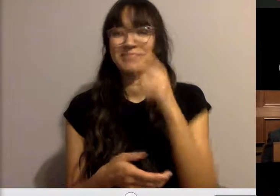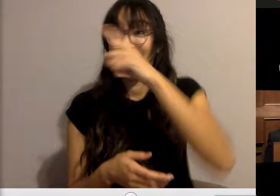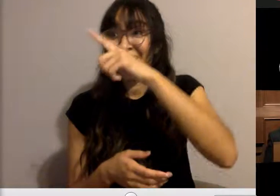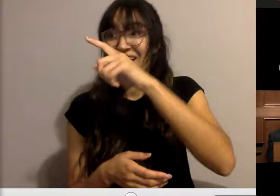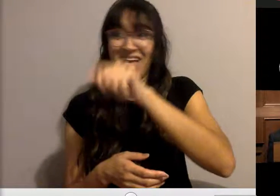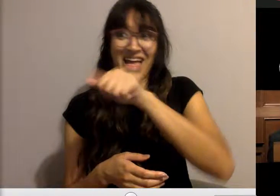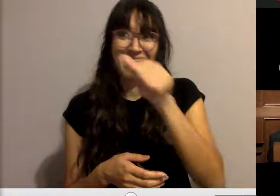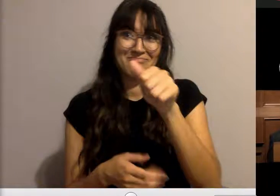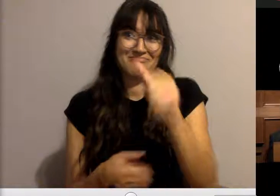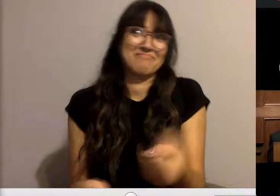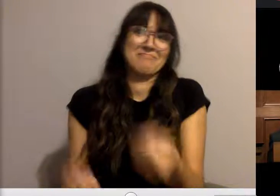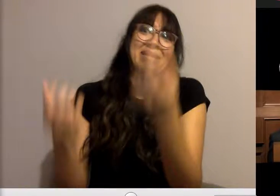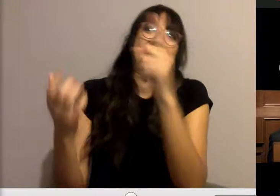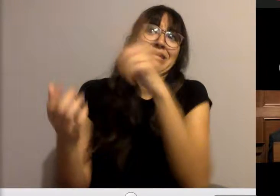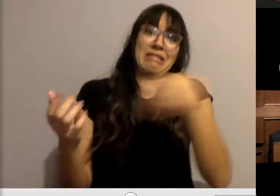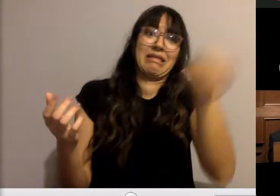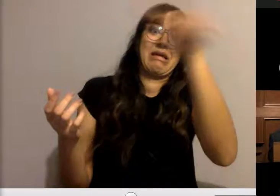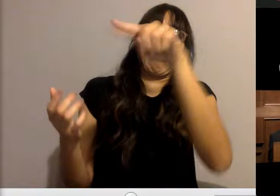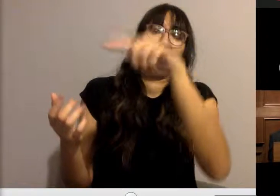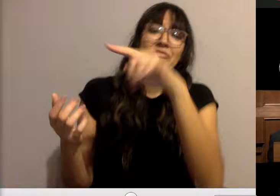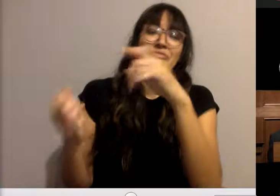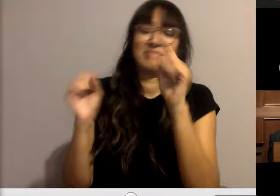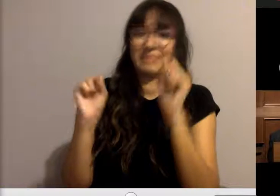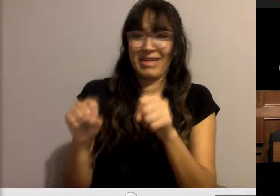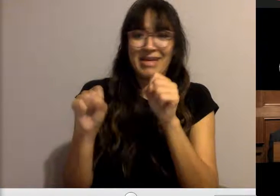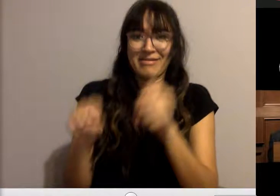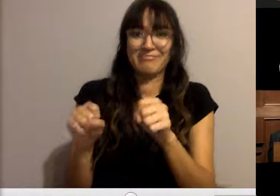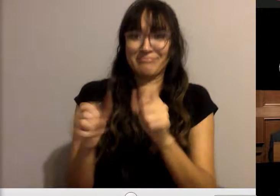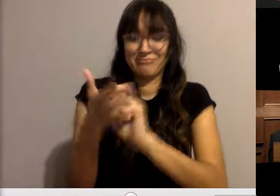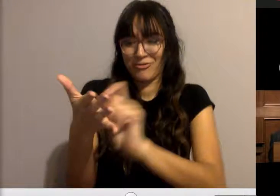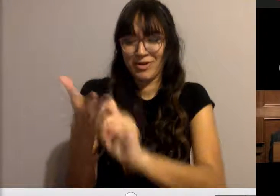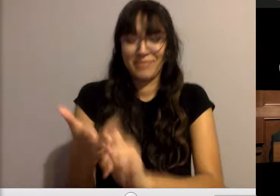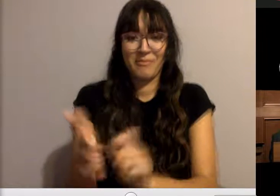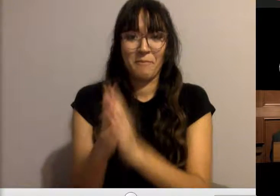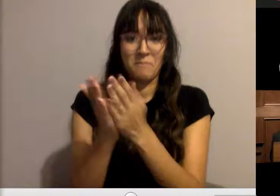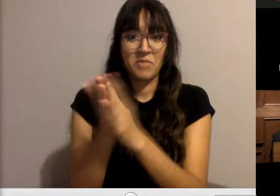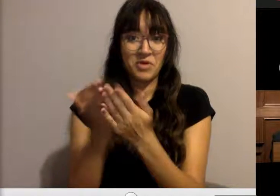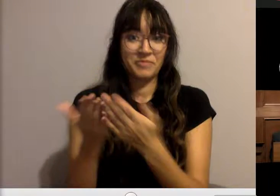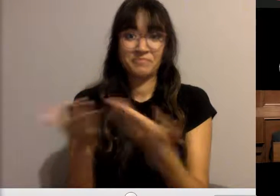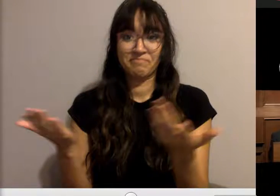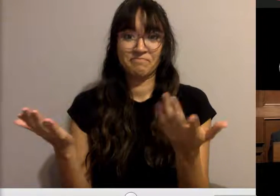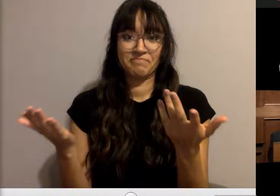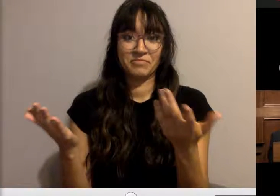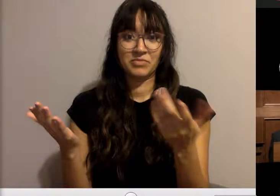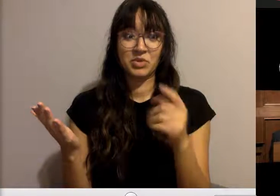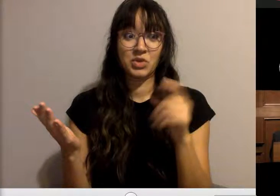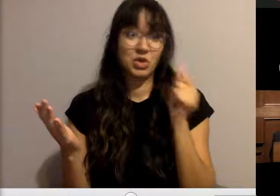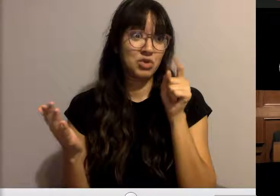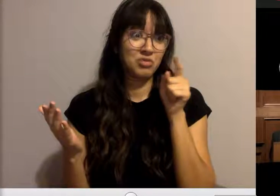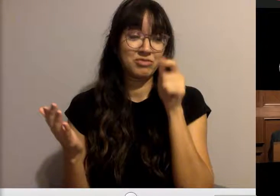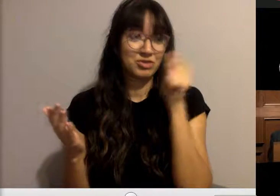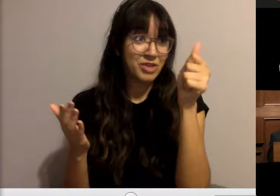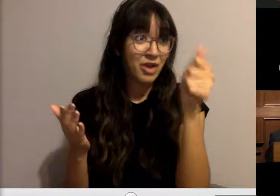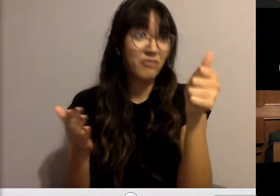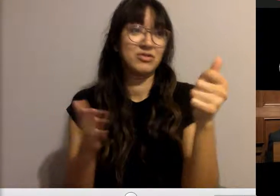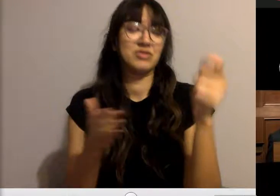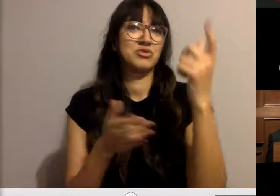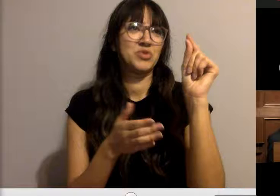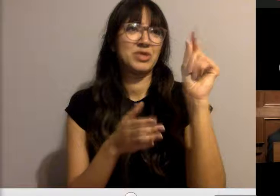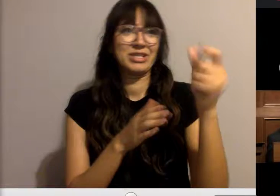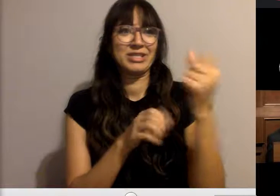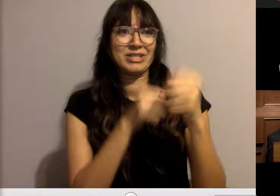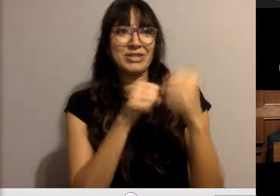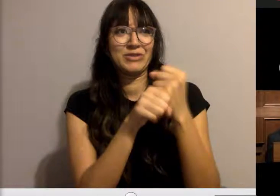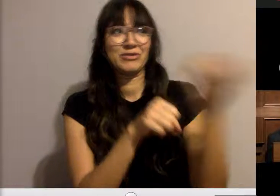book. And I said, and it's been done before. In fact, you guys published a book yourselves about 20 years ago. He said, yeah, but there's been a lot